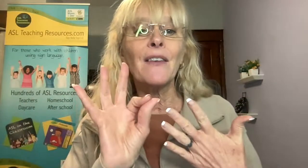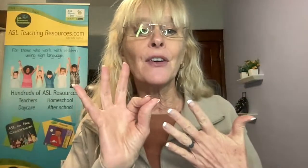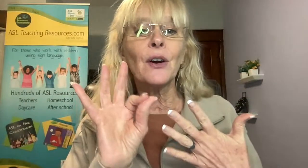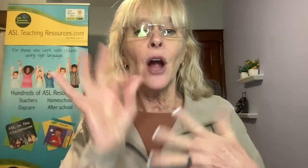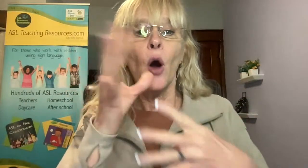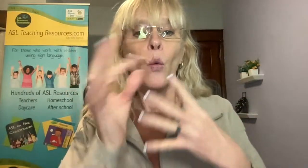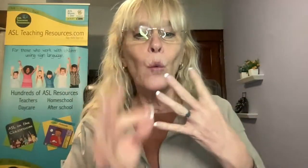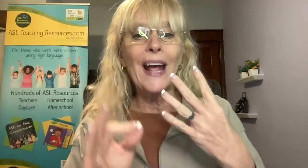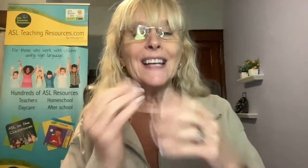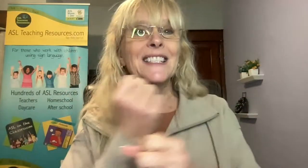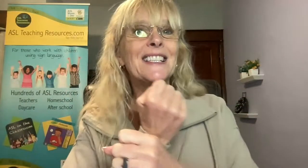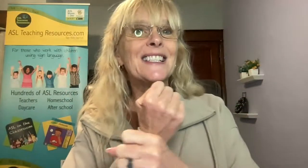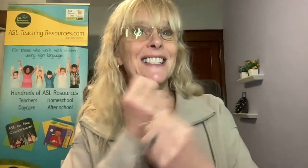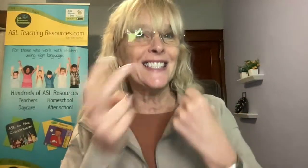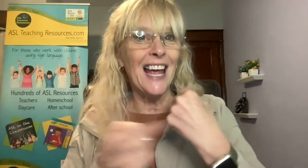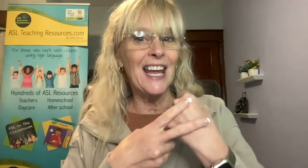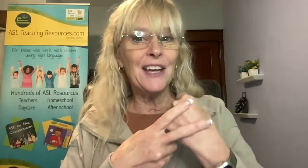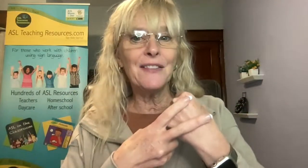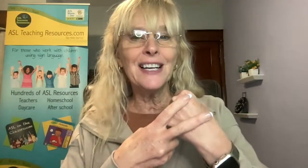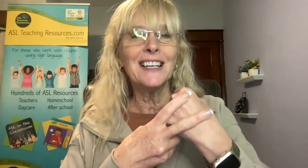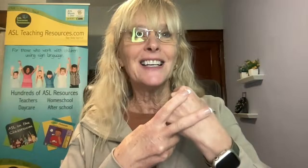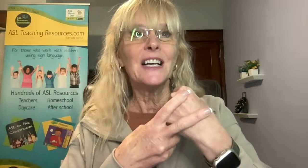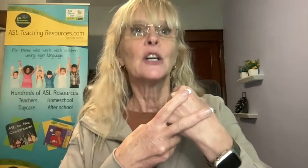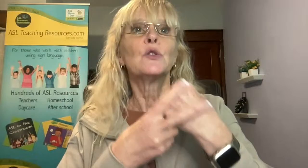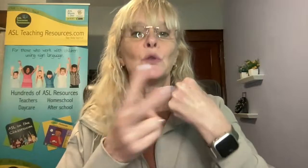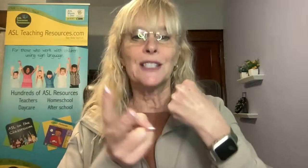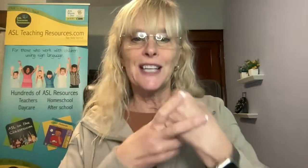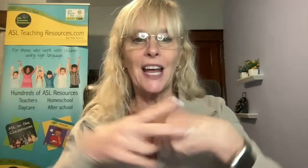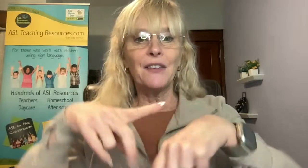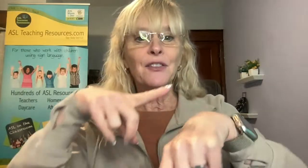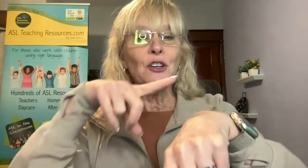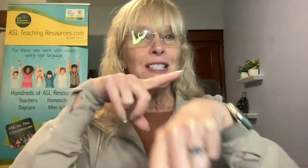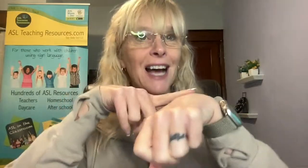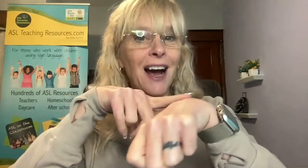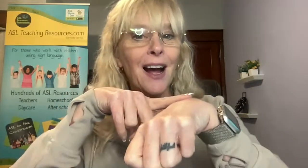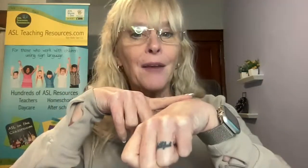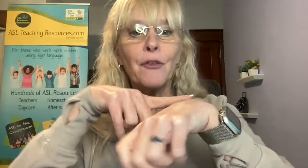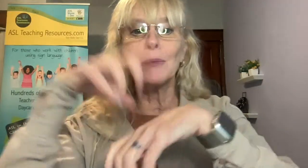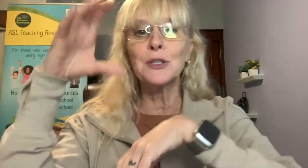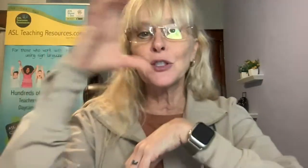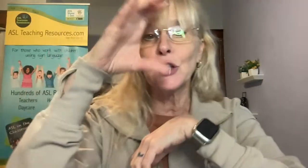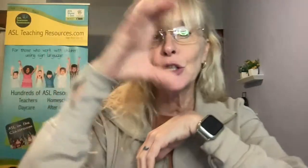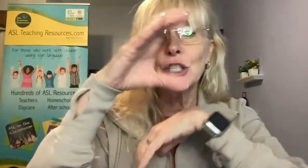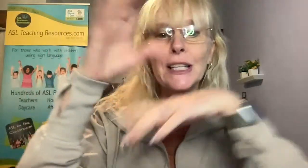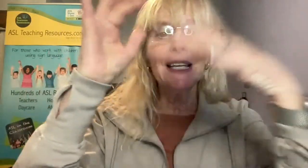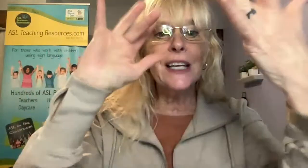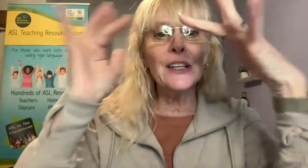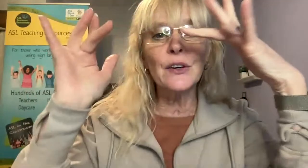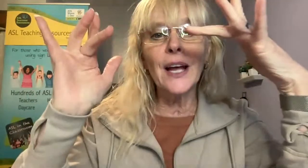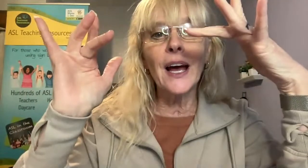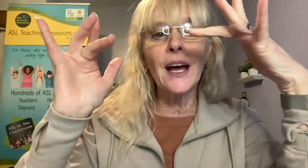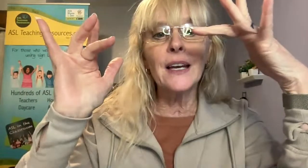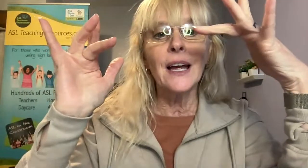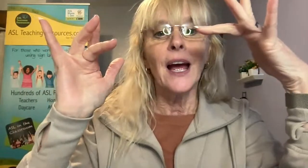discover ways to save your time from searching the internet